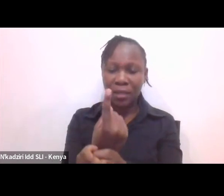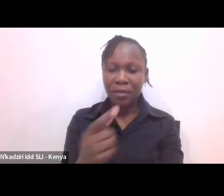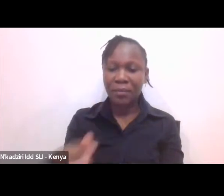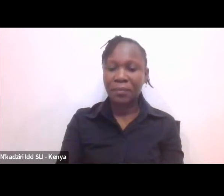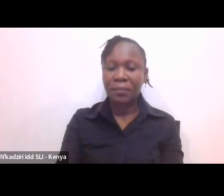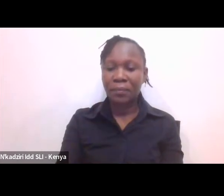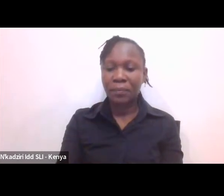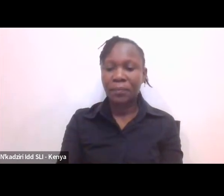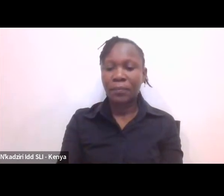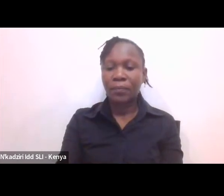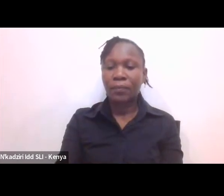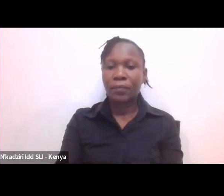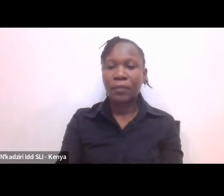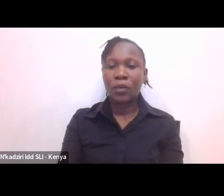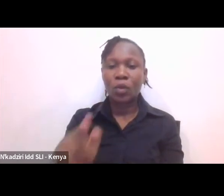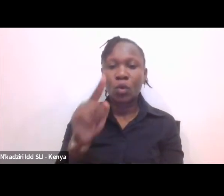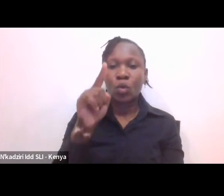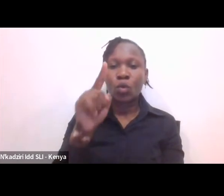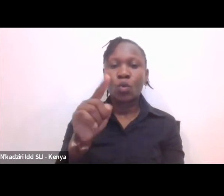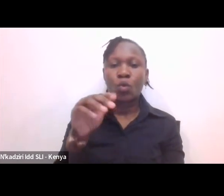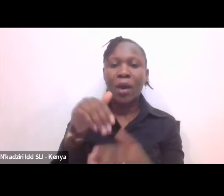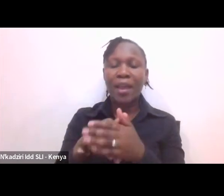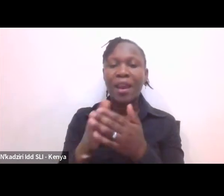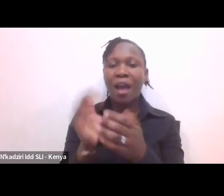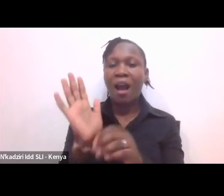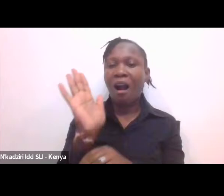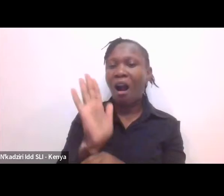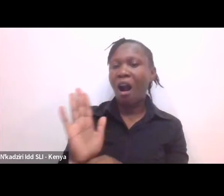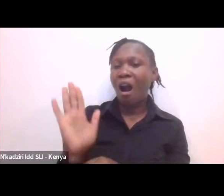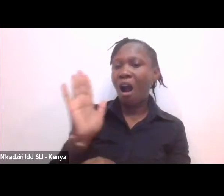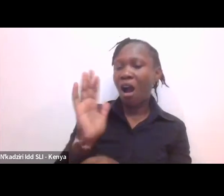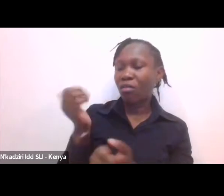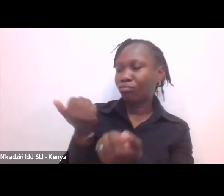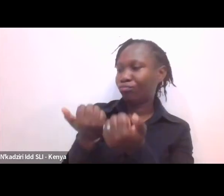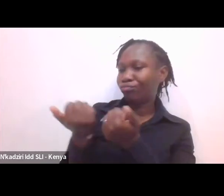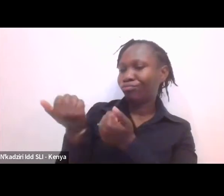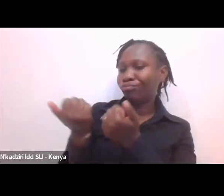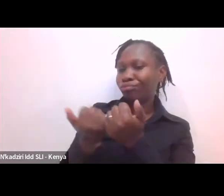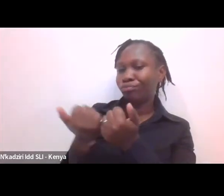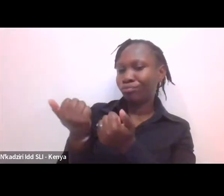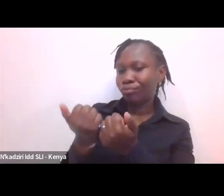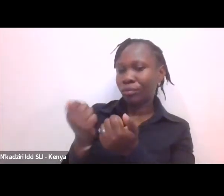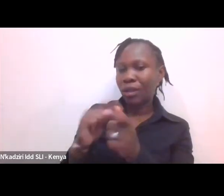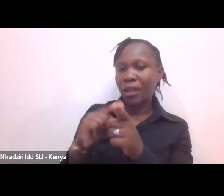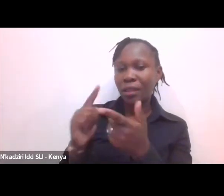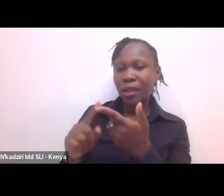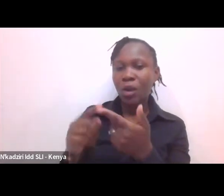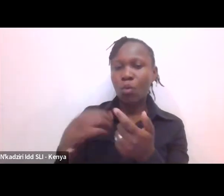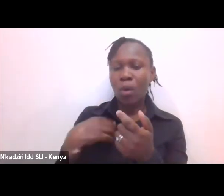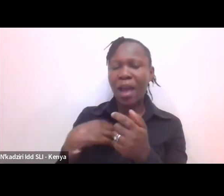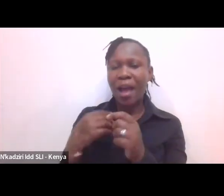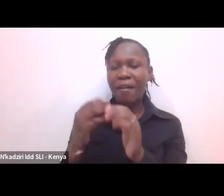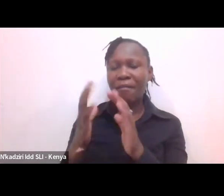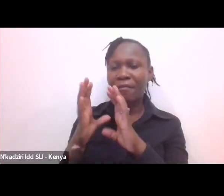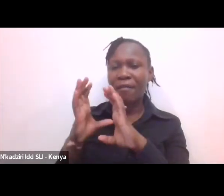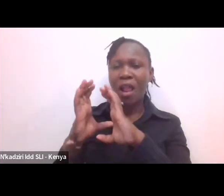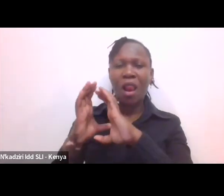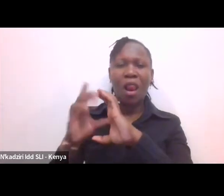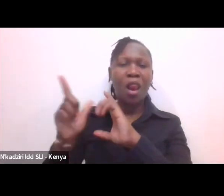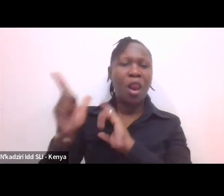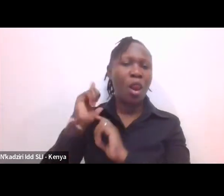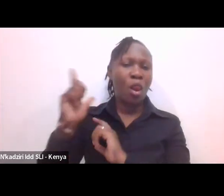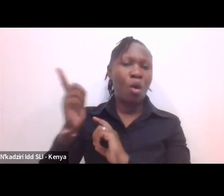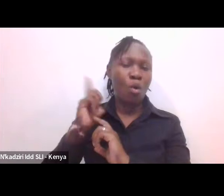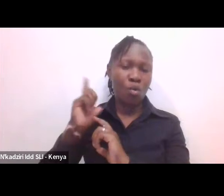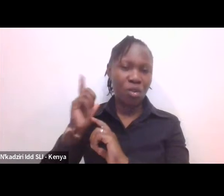You're in a car towing a caravan or a heavy trailer. What do you do if